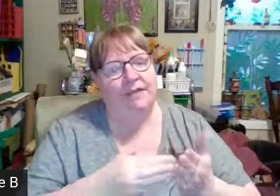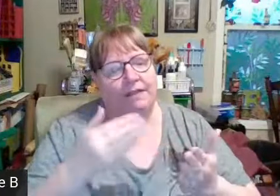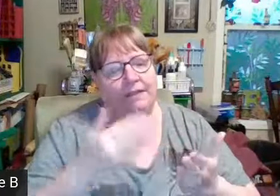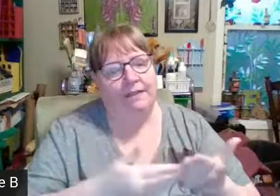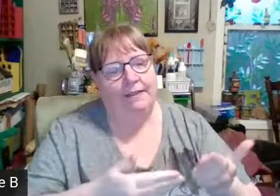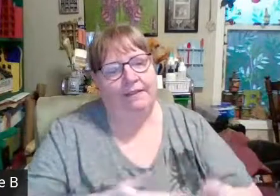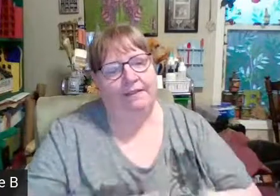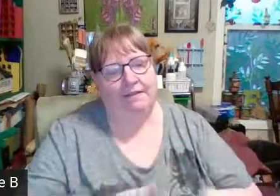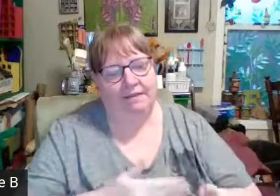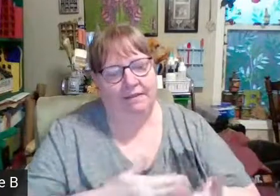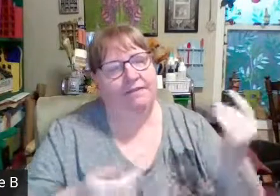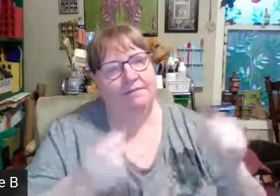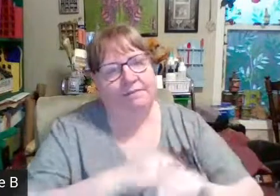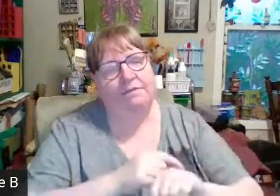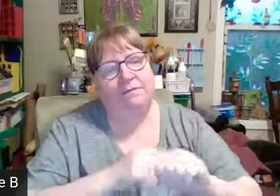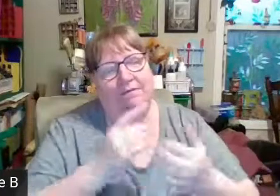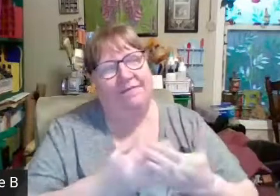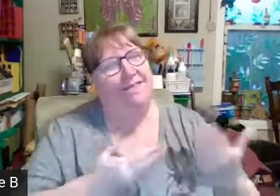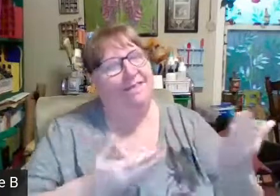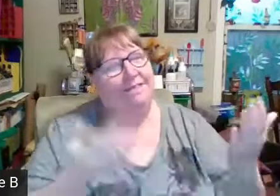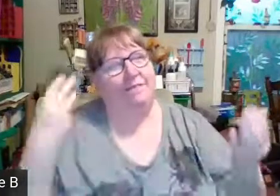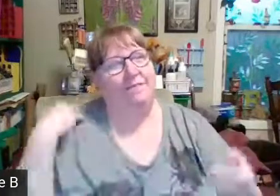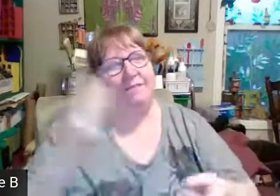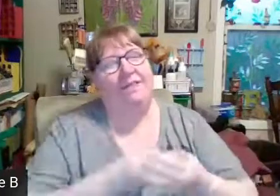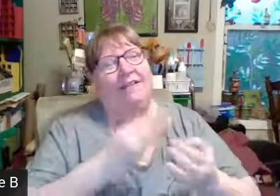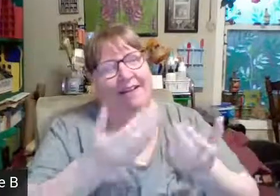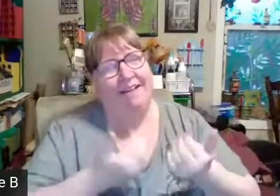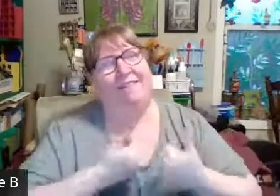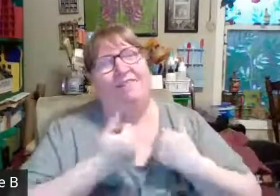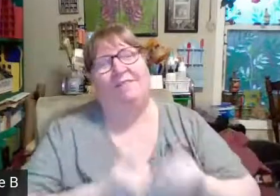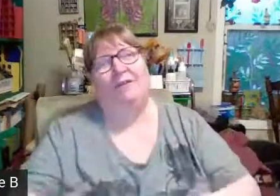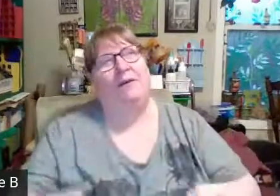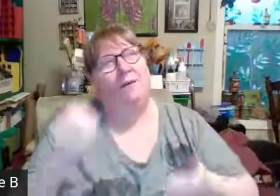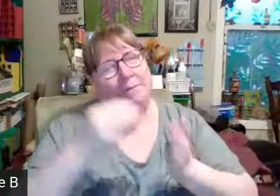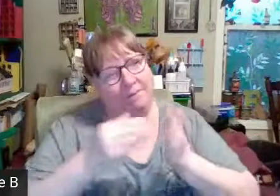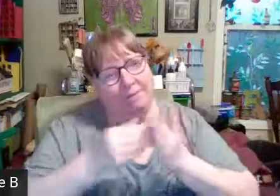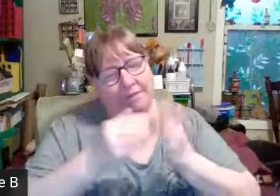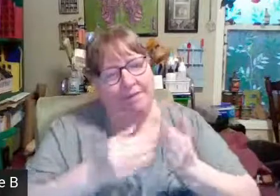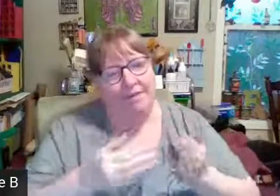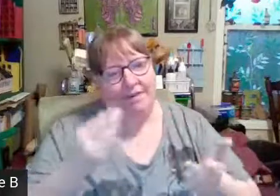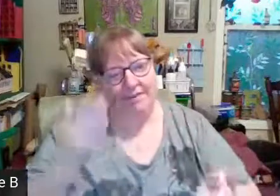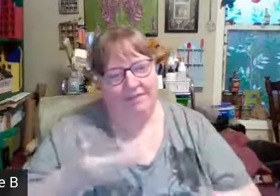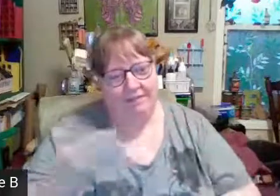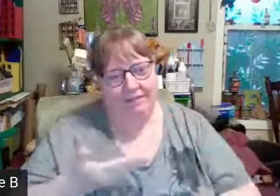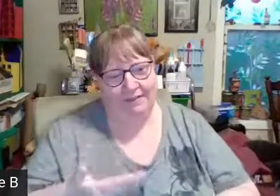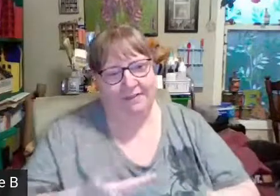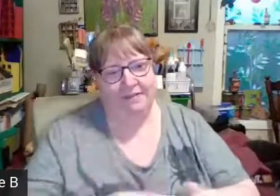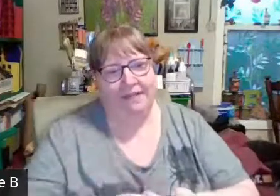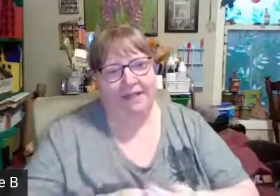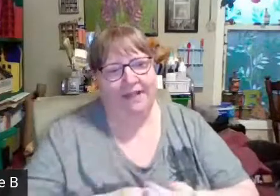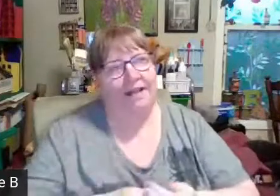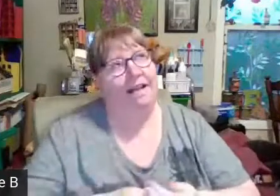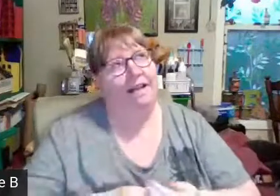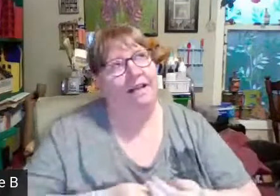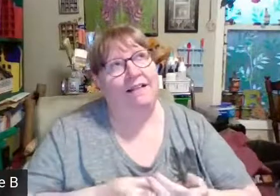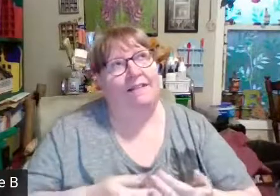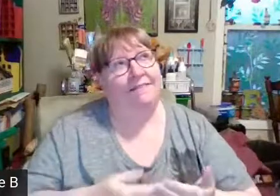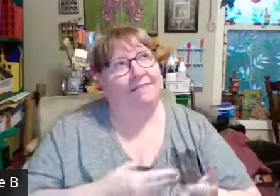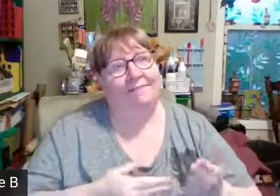to send or think that we can send them each and every month the wishes that they put on there. Let's say it's like a rolling pin would be